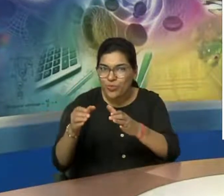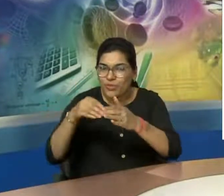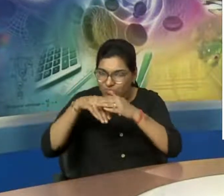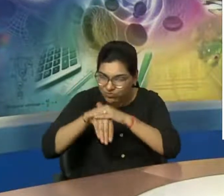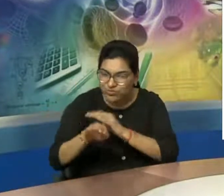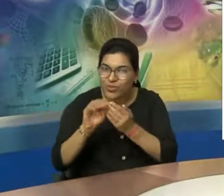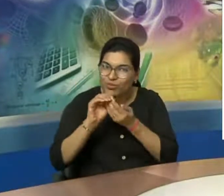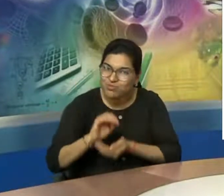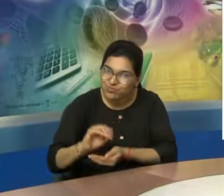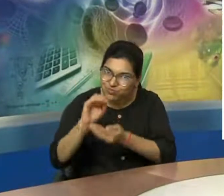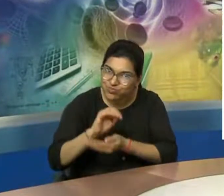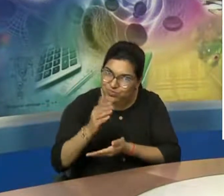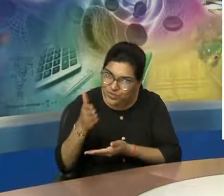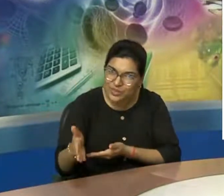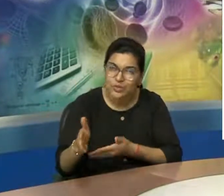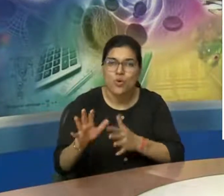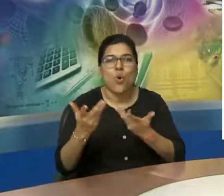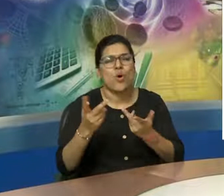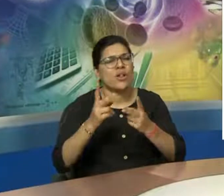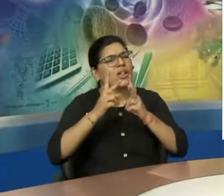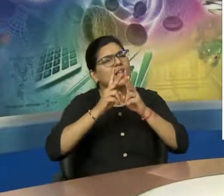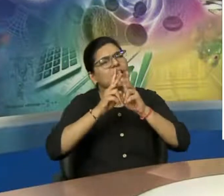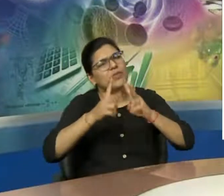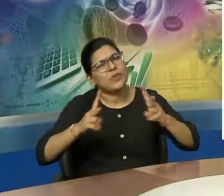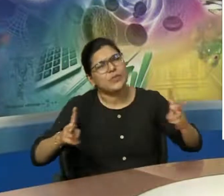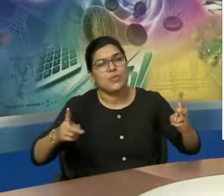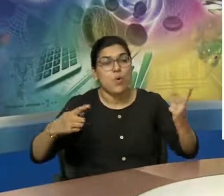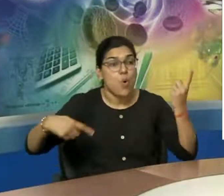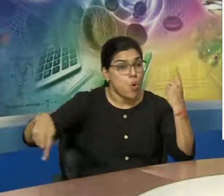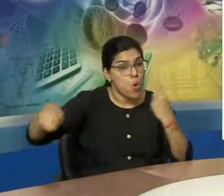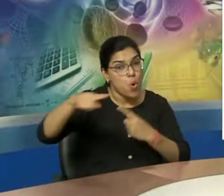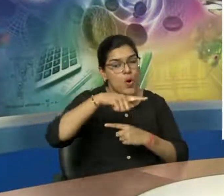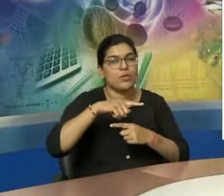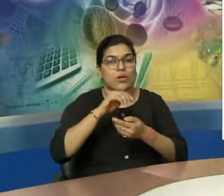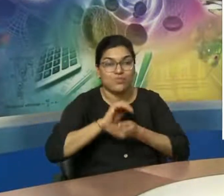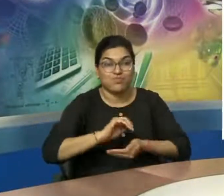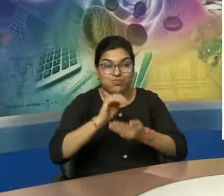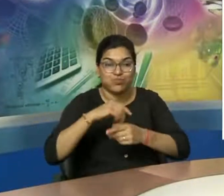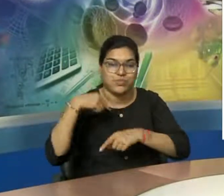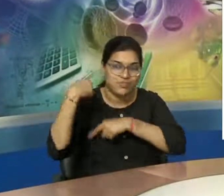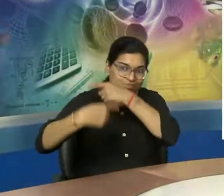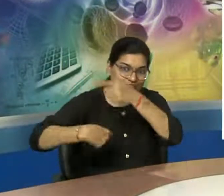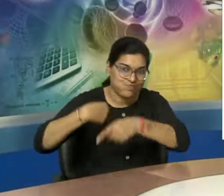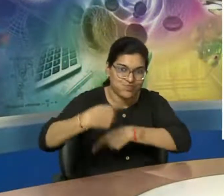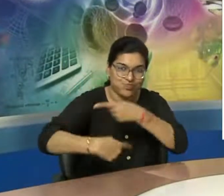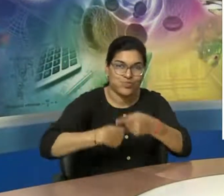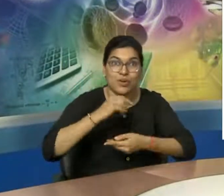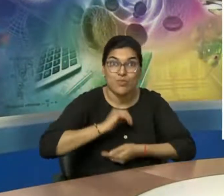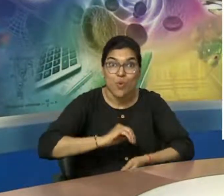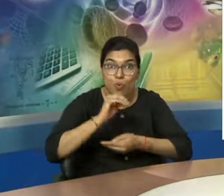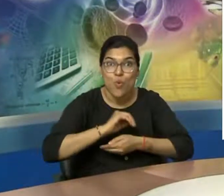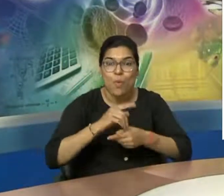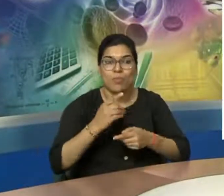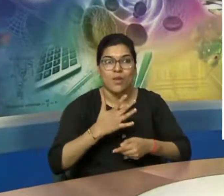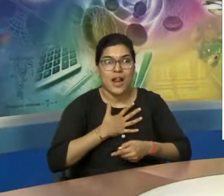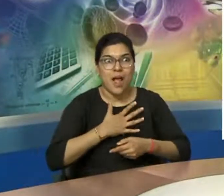All living creatures have offspring. They may be fish, they may be human, they may be any animal.